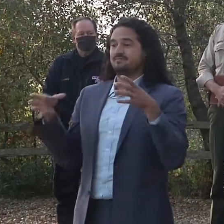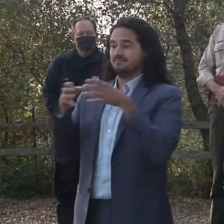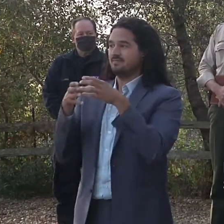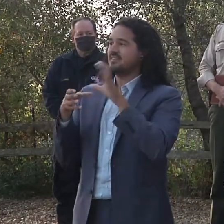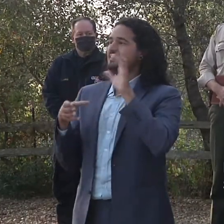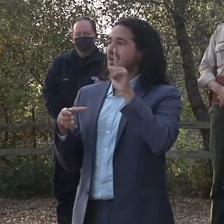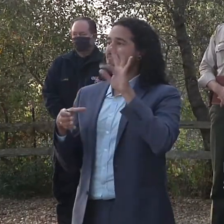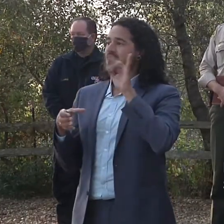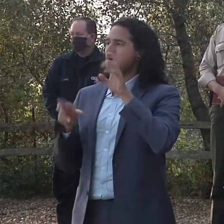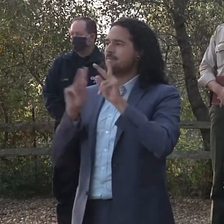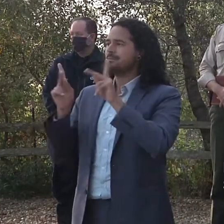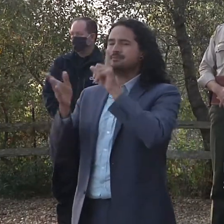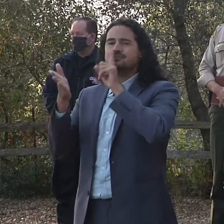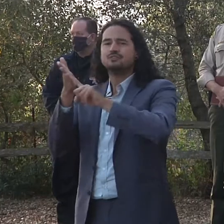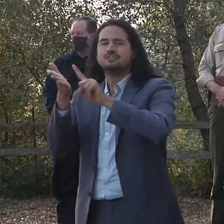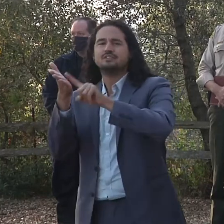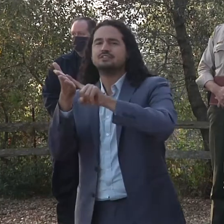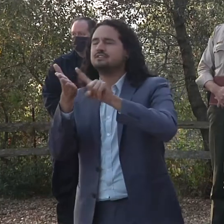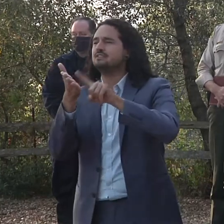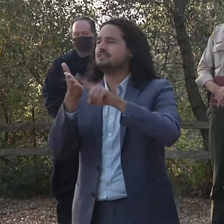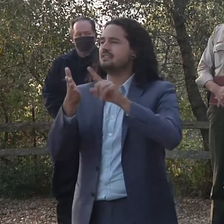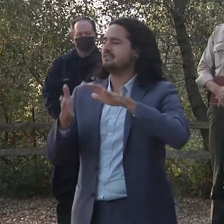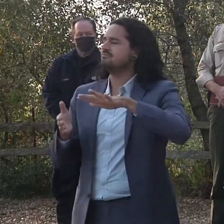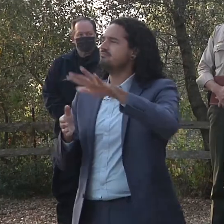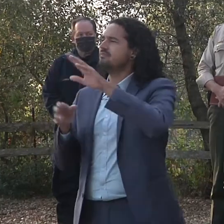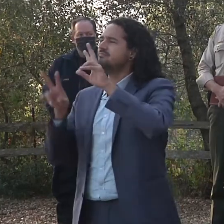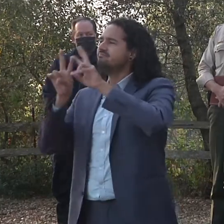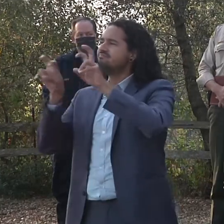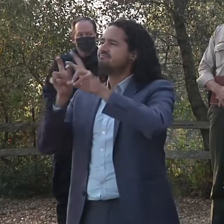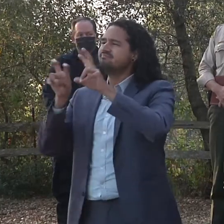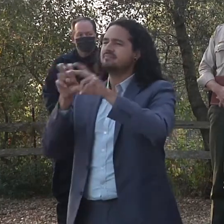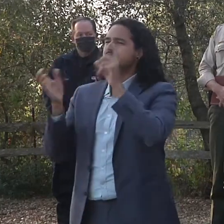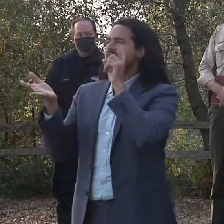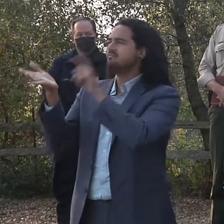to be identifying the damaged properties. As you heard from